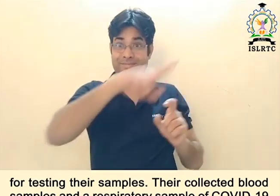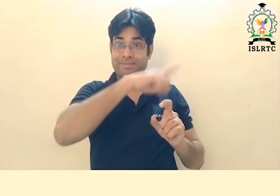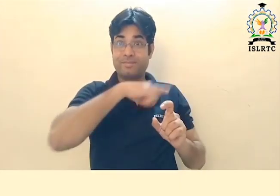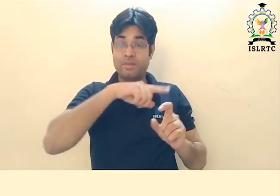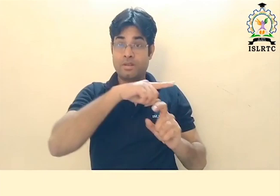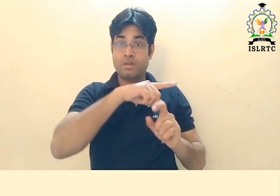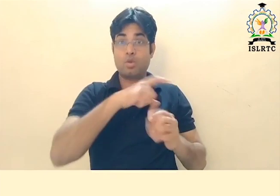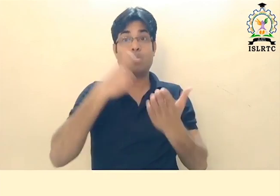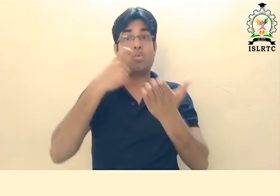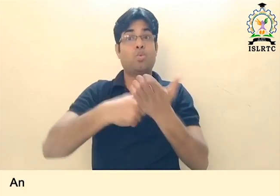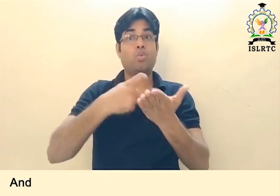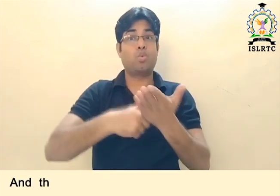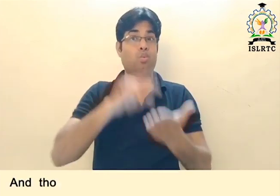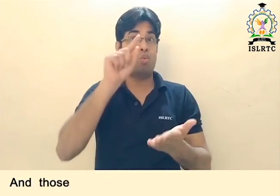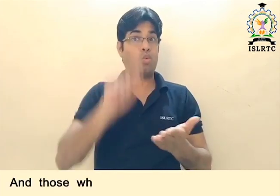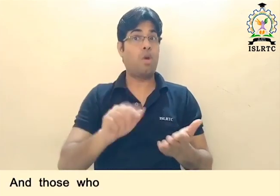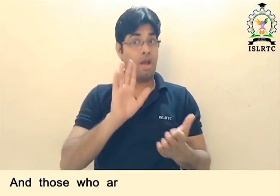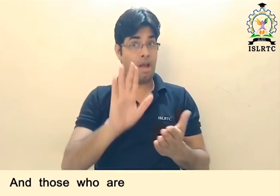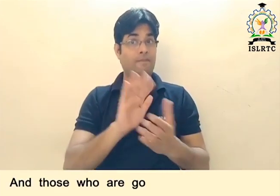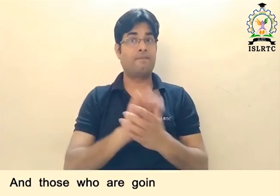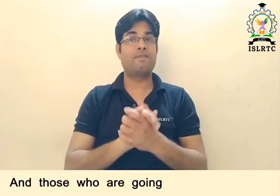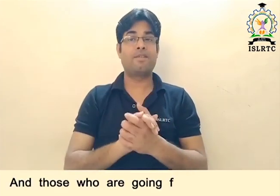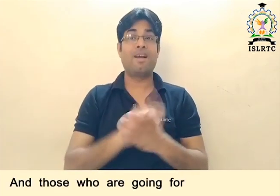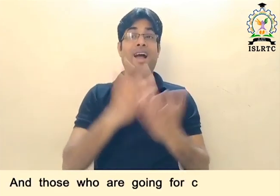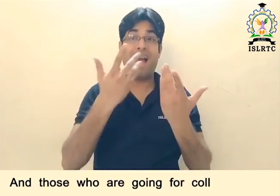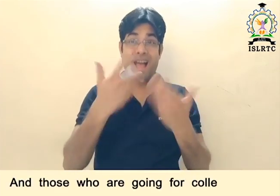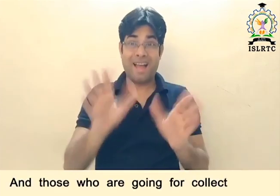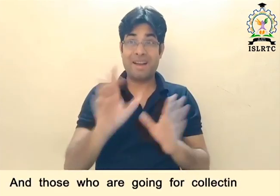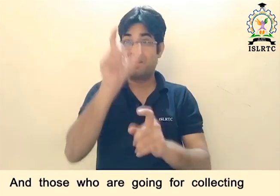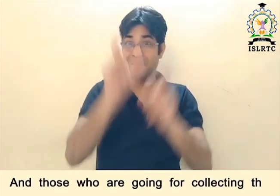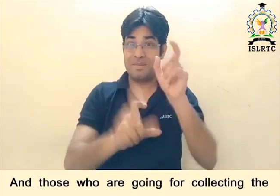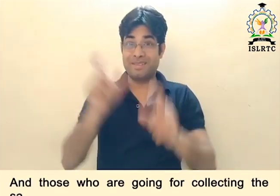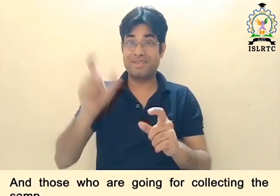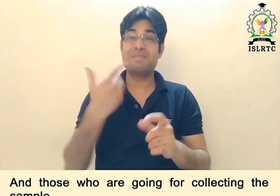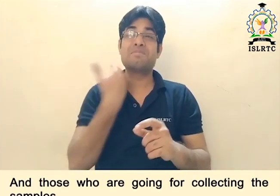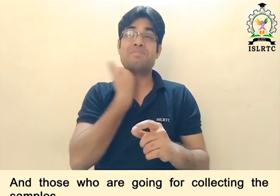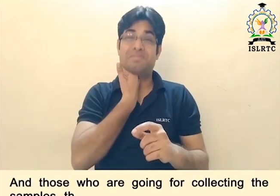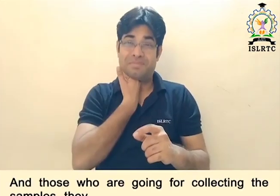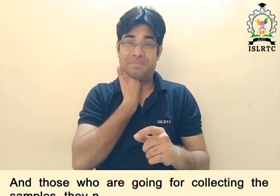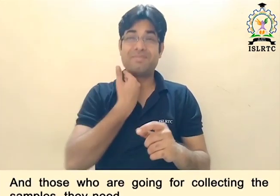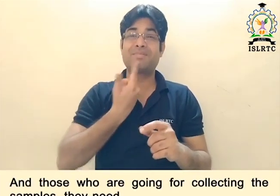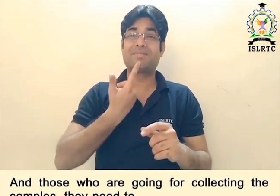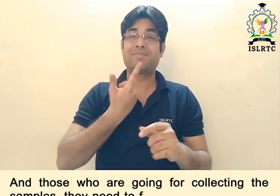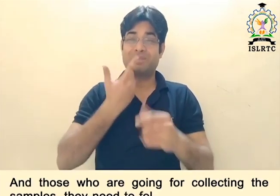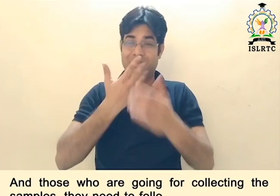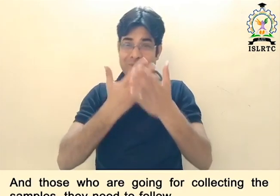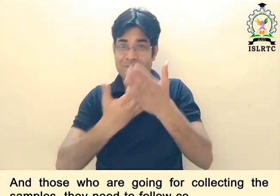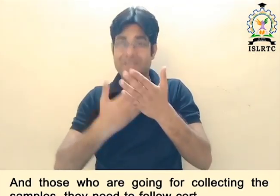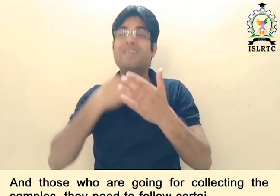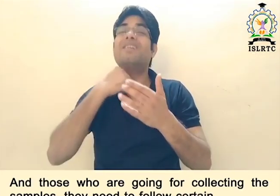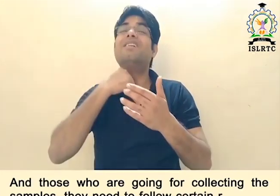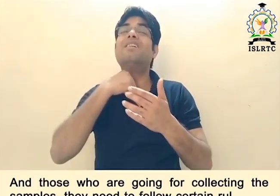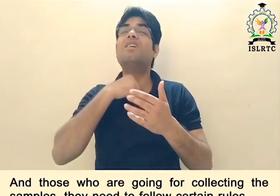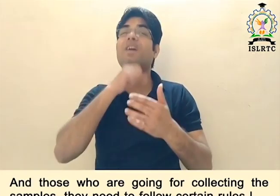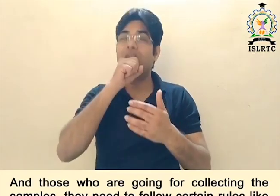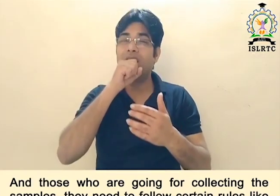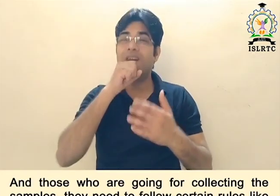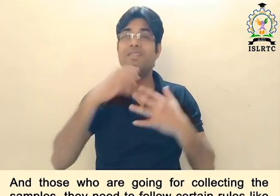and those who are going for collecting the samples, they need to follow certain rules. Like from the suspected patients, when